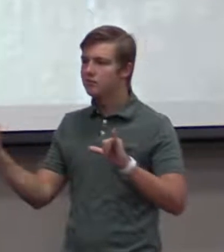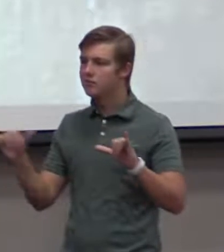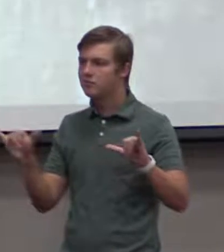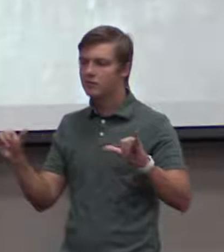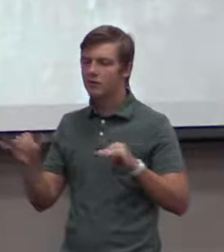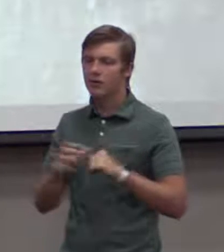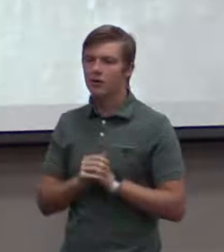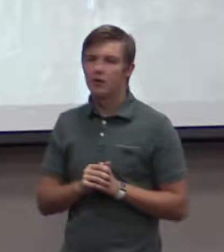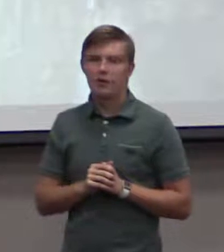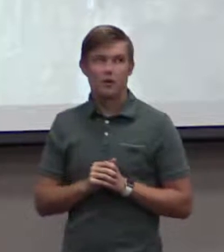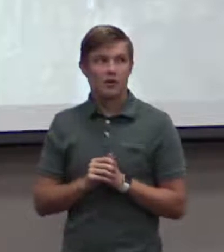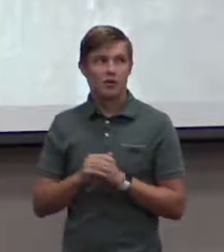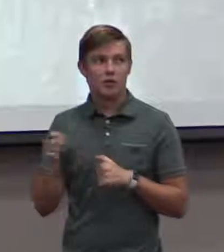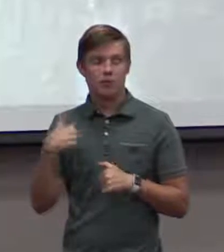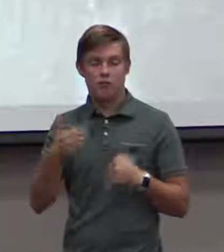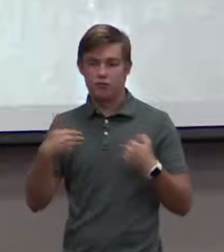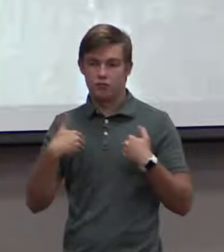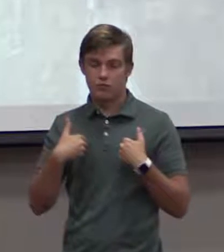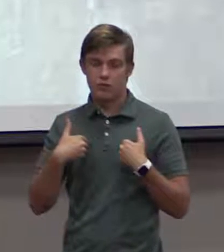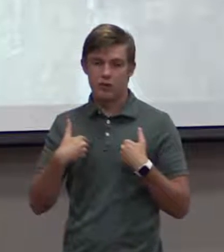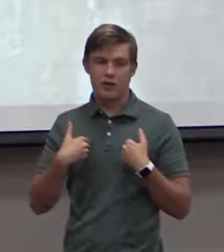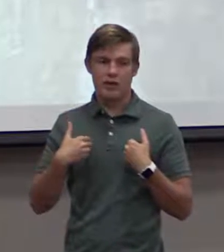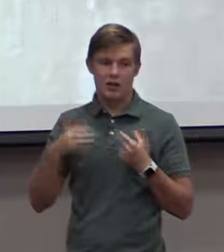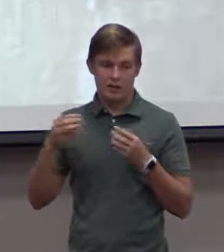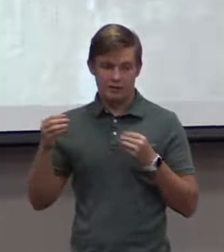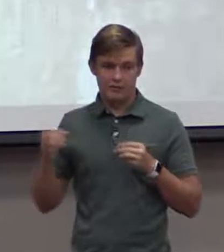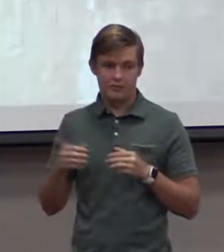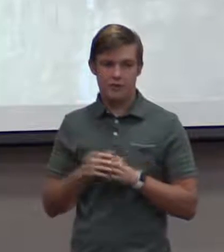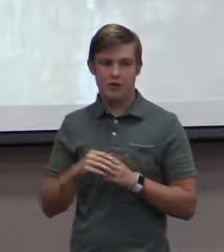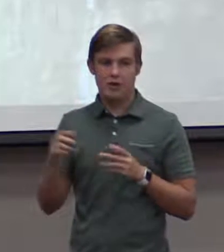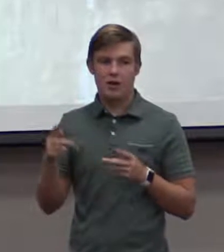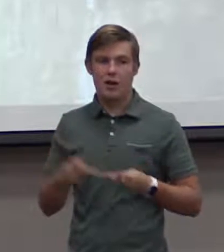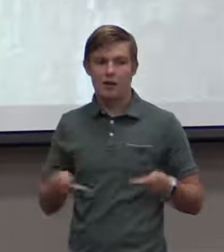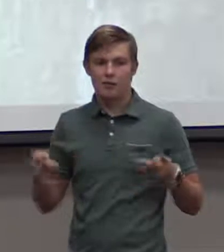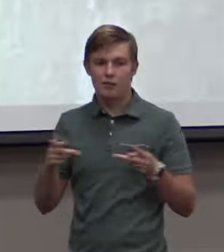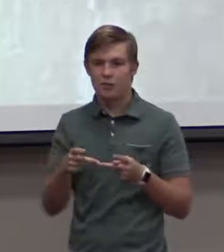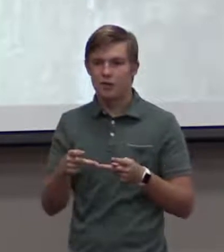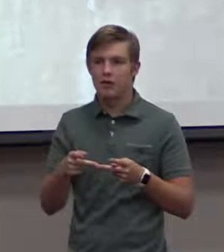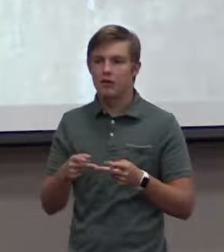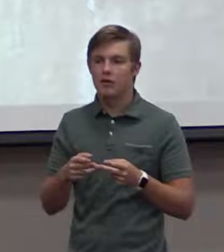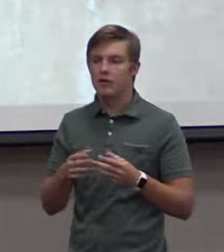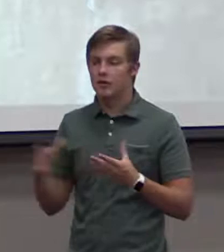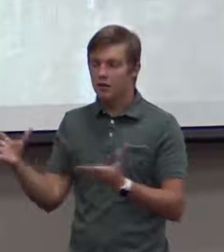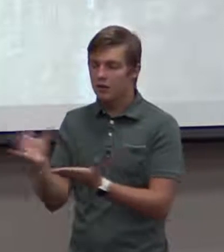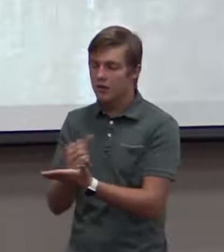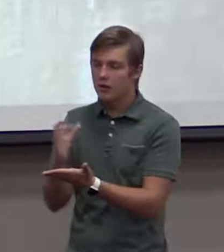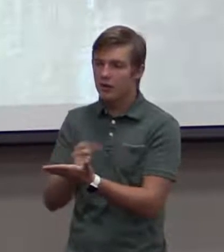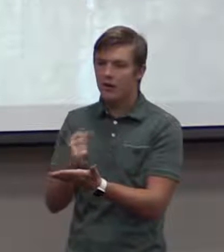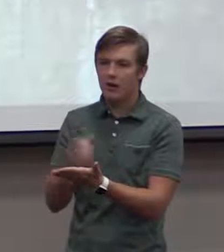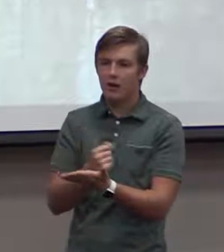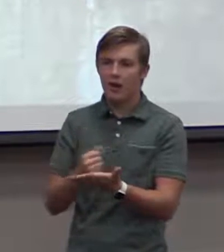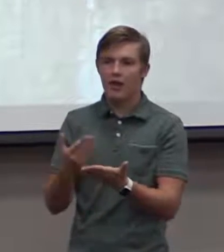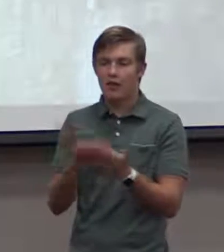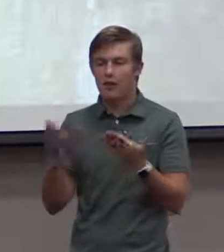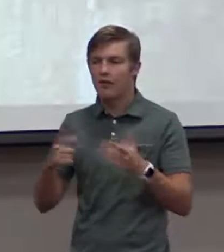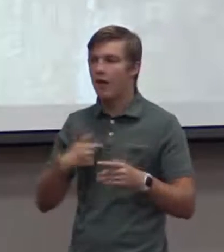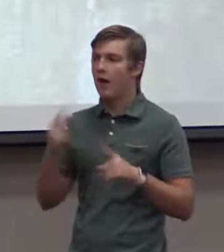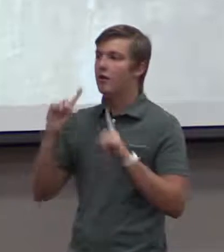in, where we were in a position where we could gather resources, and I could go back and help